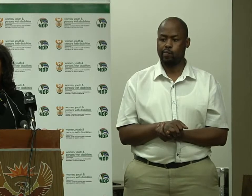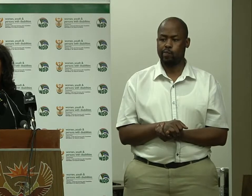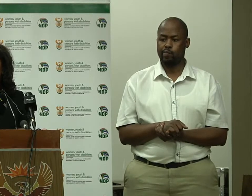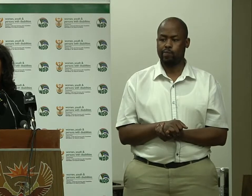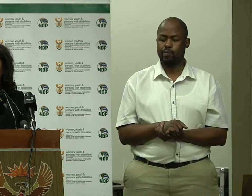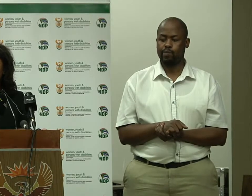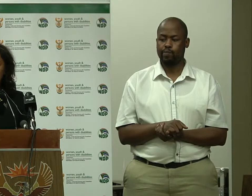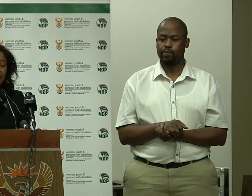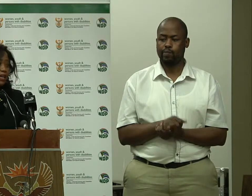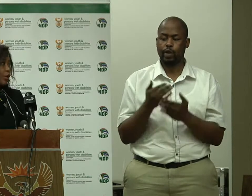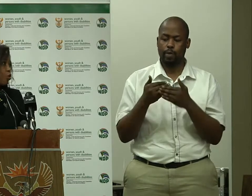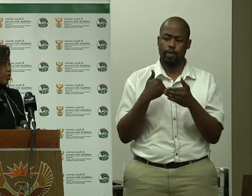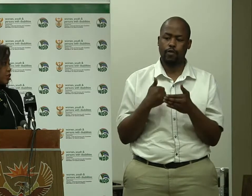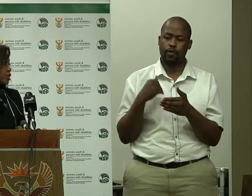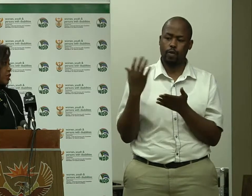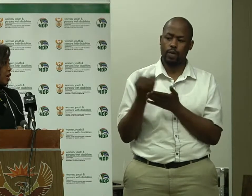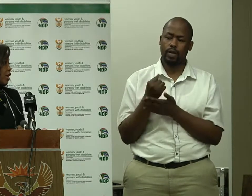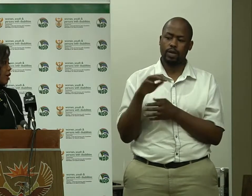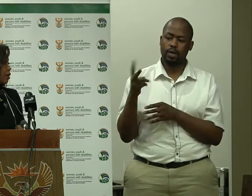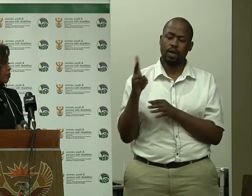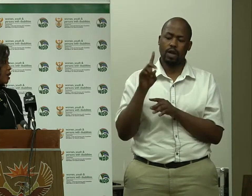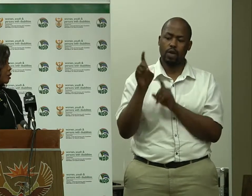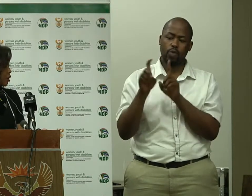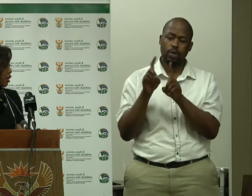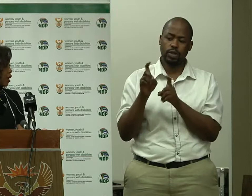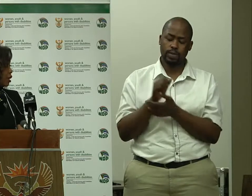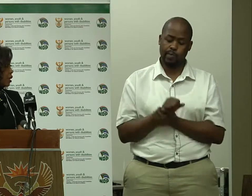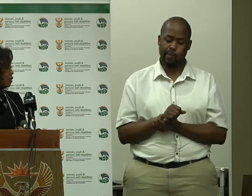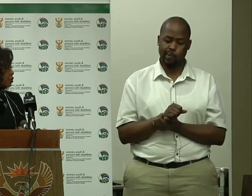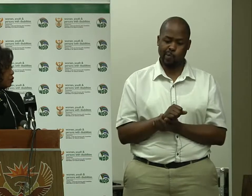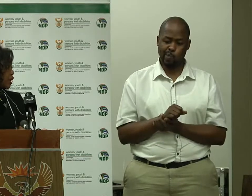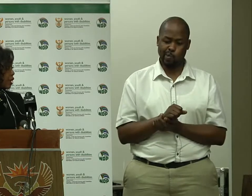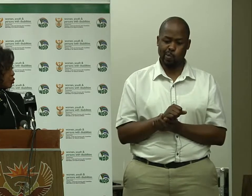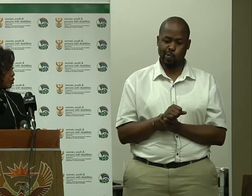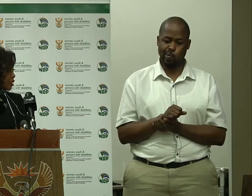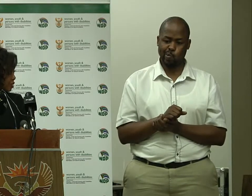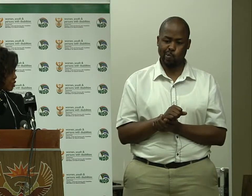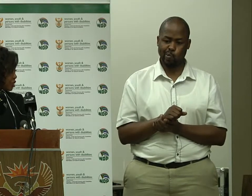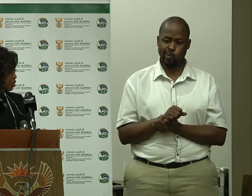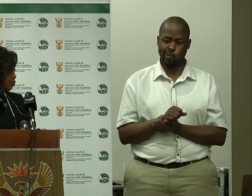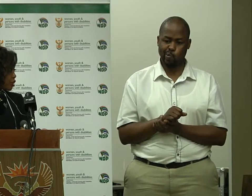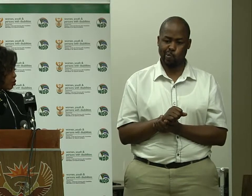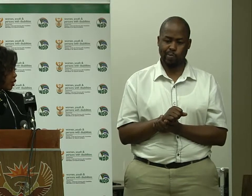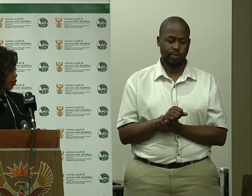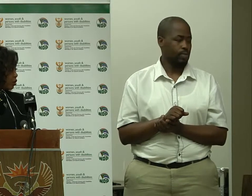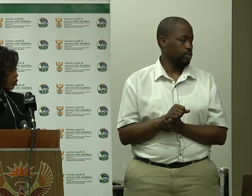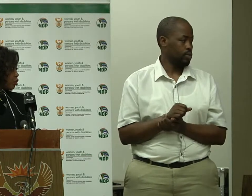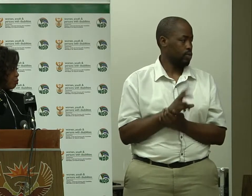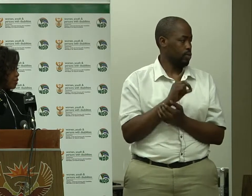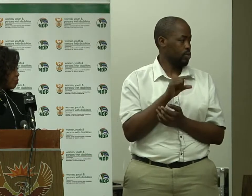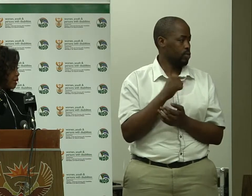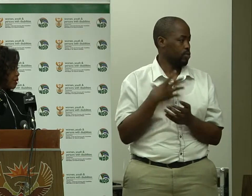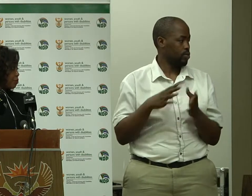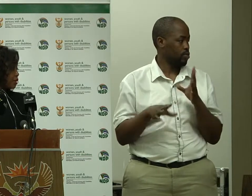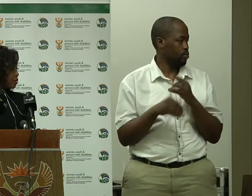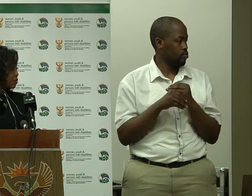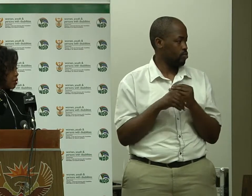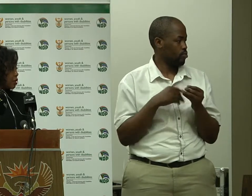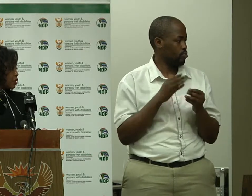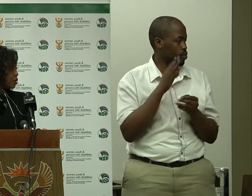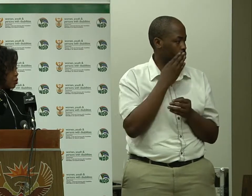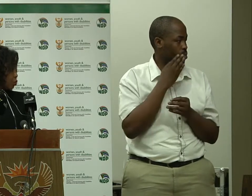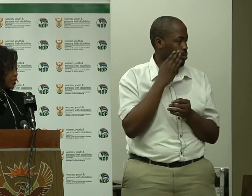Okay, before we take another question, do the DG wants to add on, or Mr.